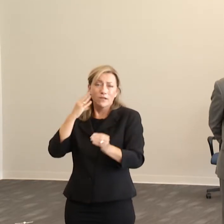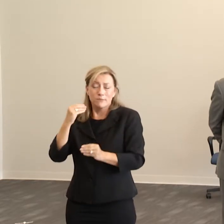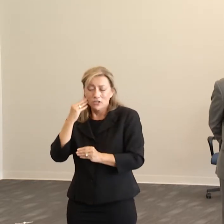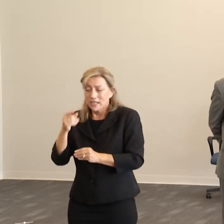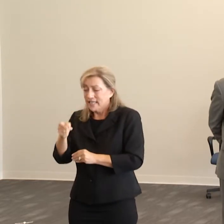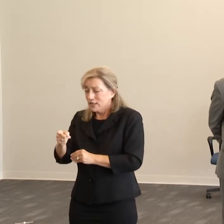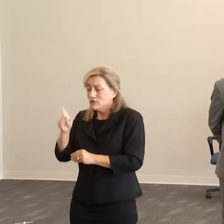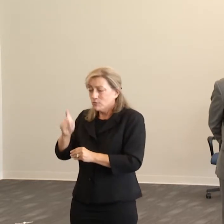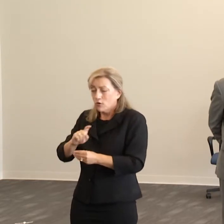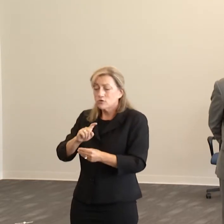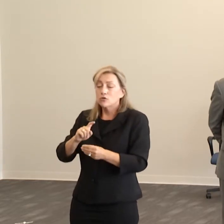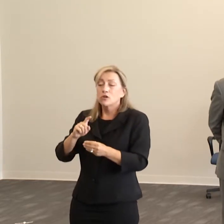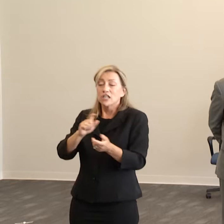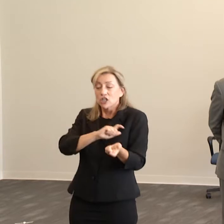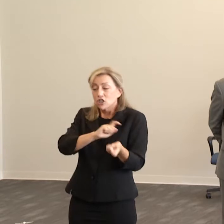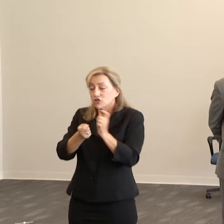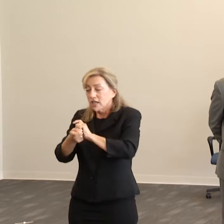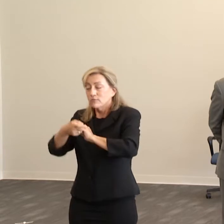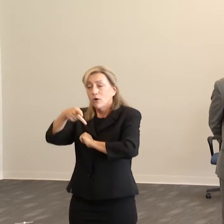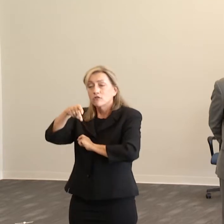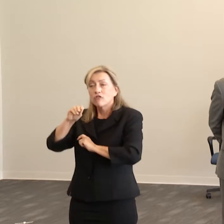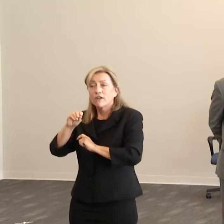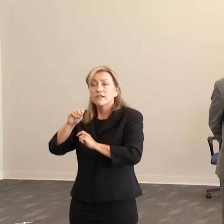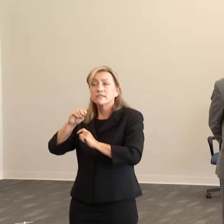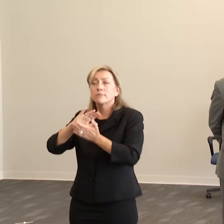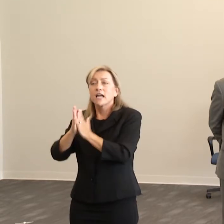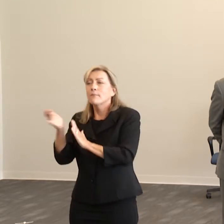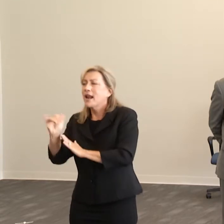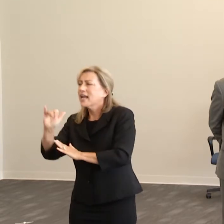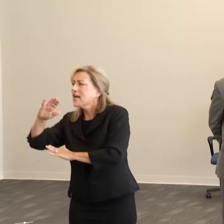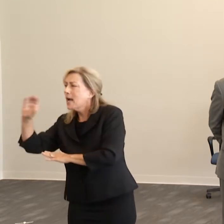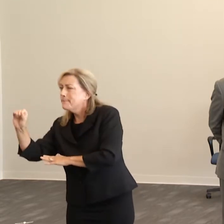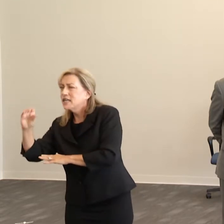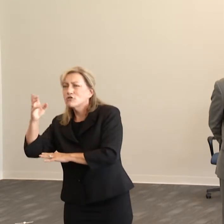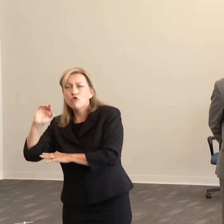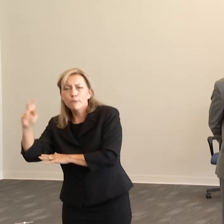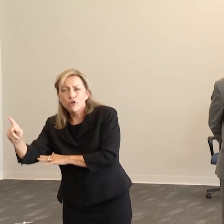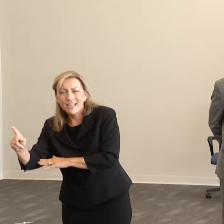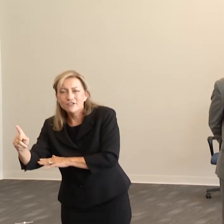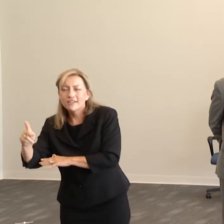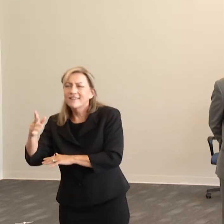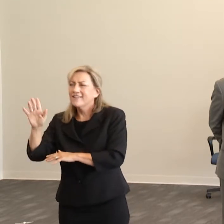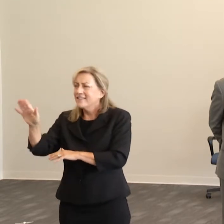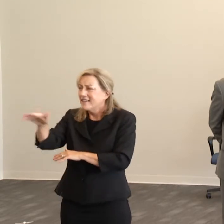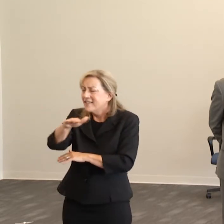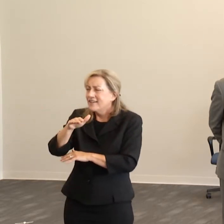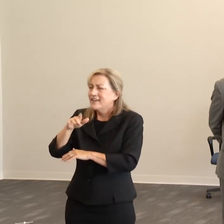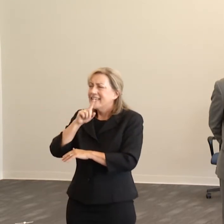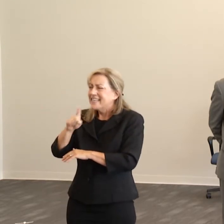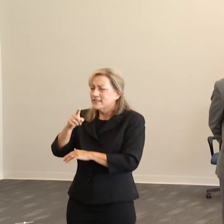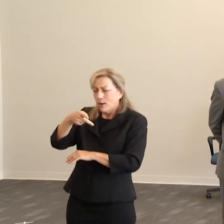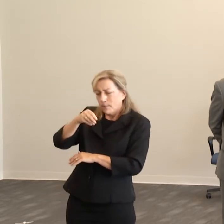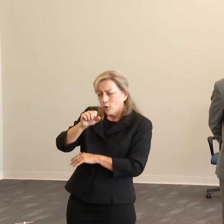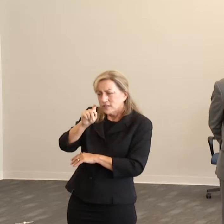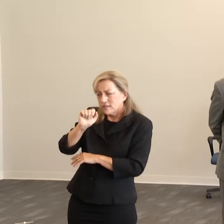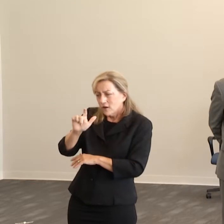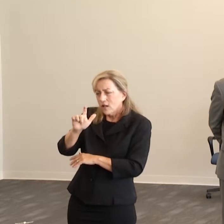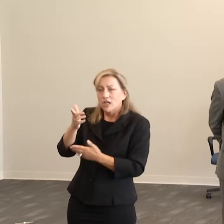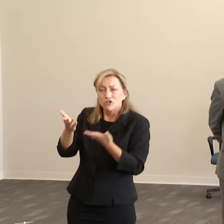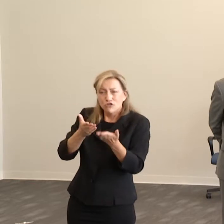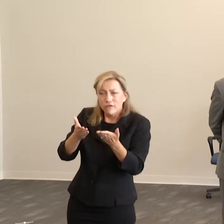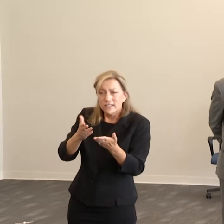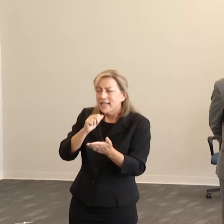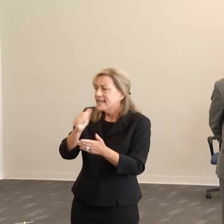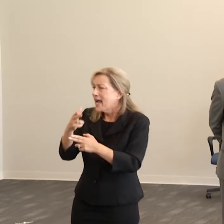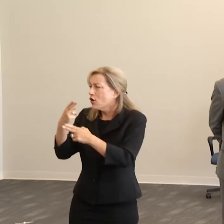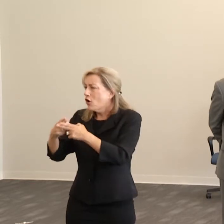a company, a corporate entity. May I remind all who are involved, it is the Postal Service. It is not the postal